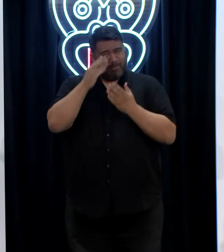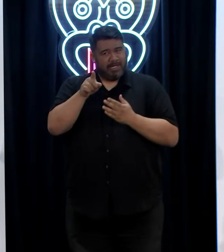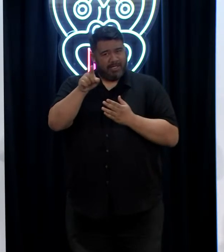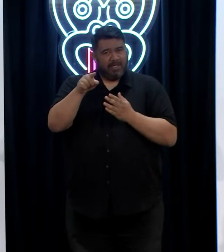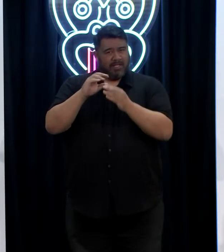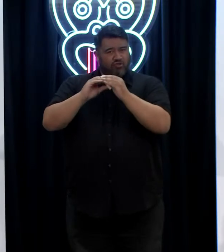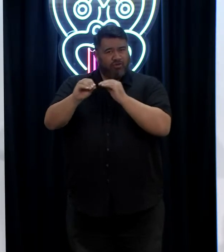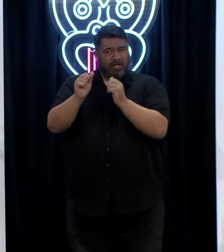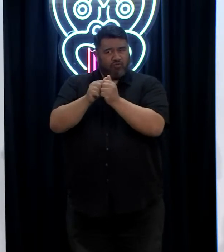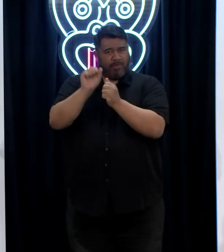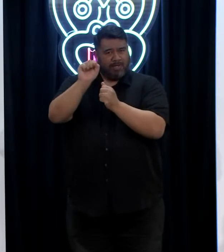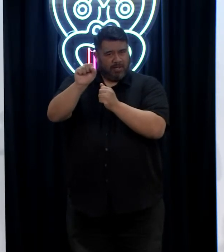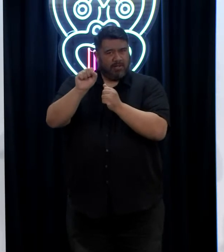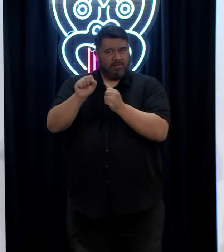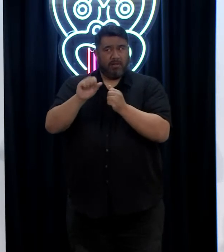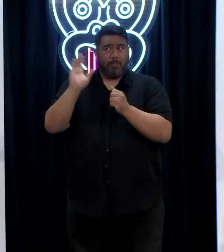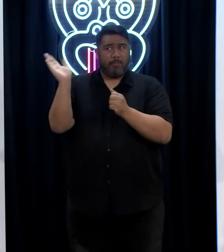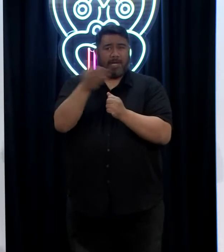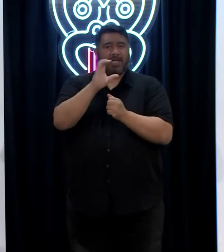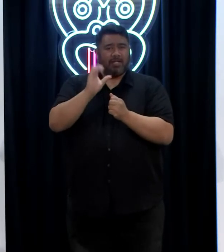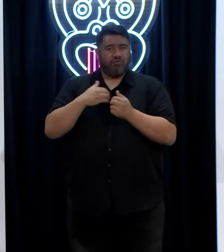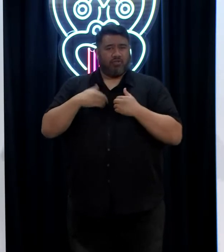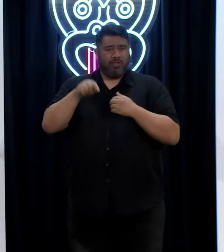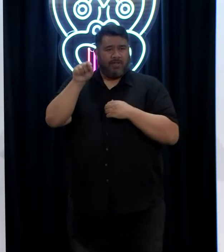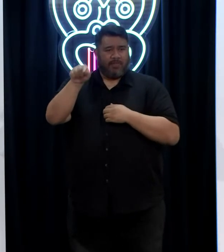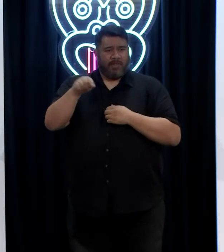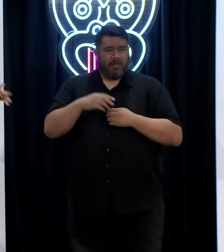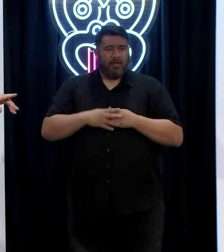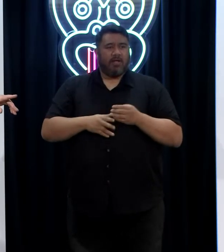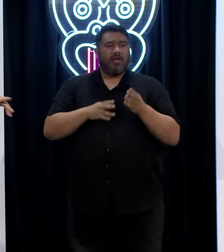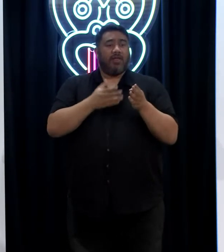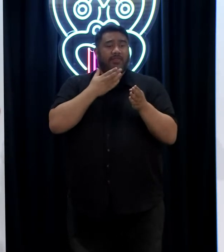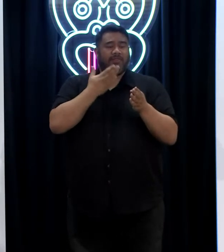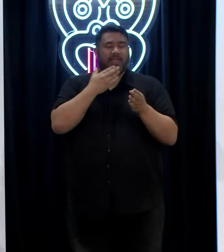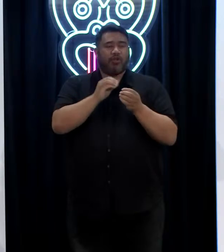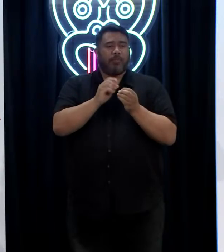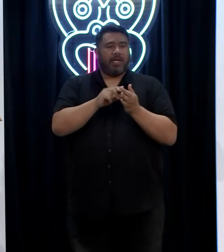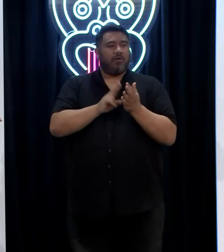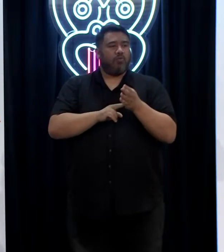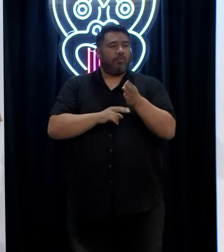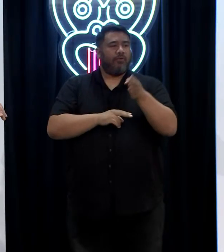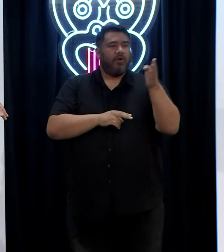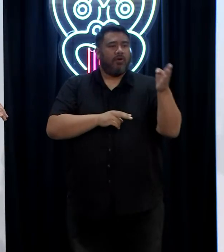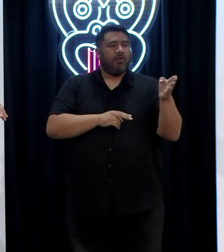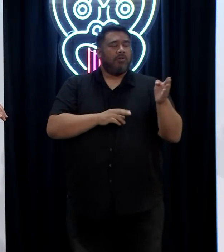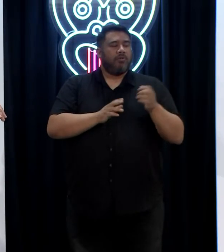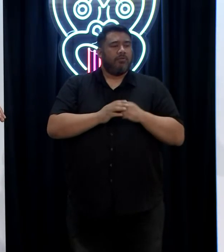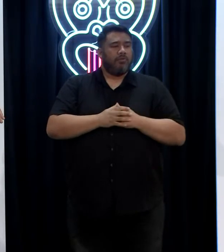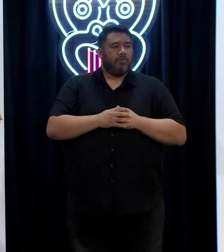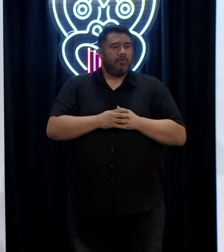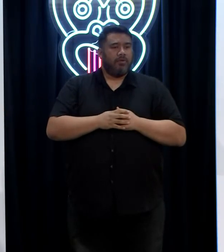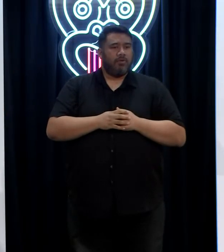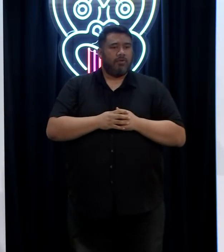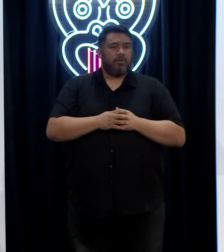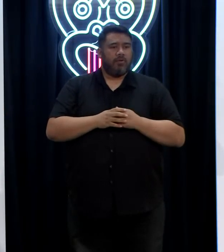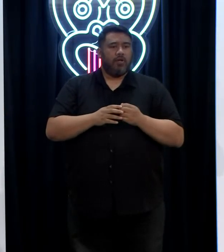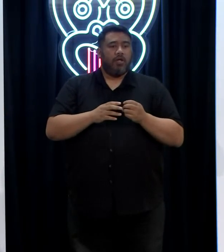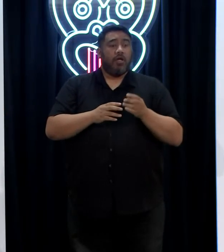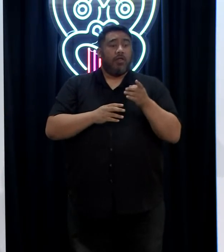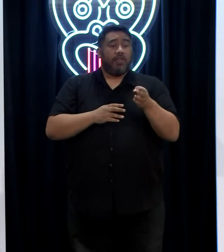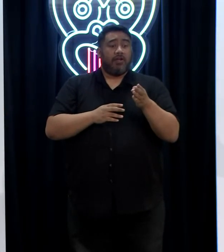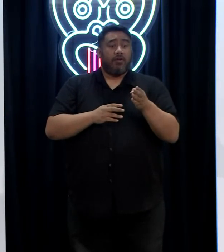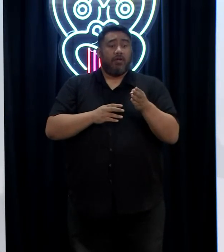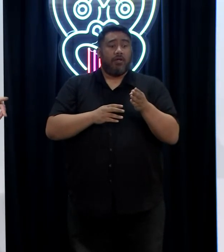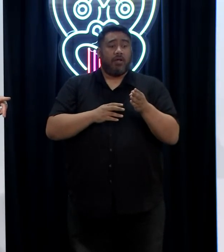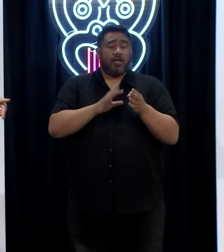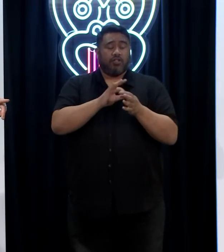trade agreement that many countries around the world are interested in. Sorry, Ben, we'll just carry on. We're going to give everyone a go, though. Do you think it's not connected to AUKUS at all? We'll just give everyone a go.